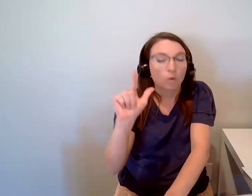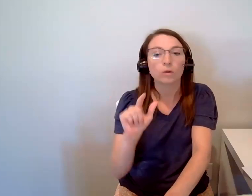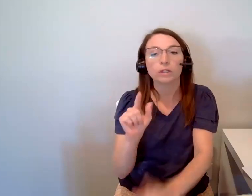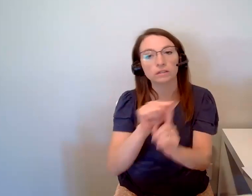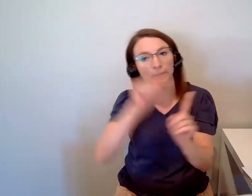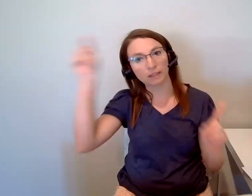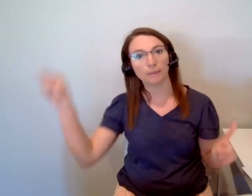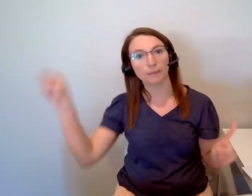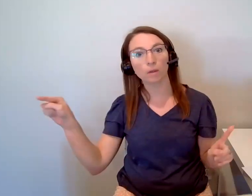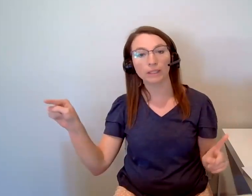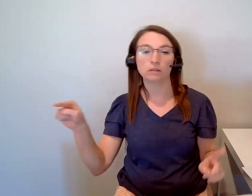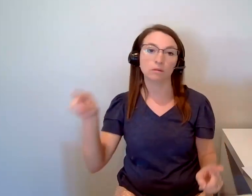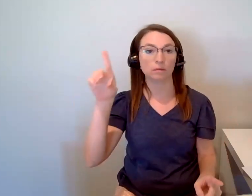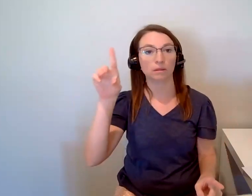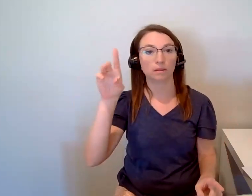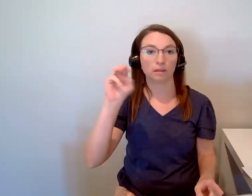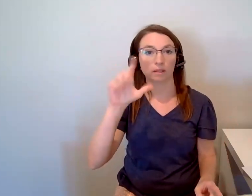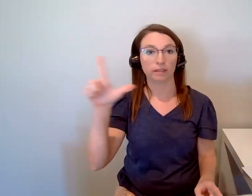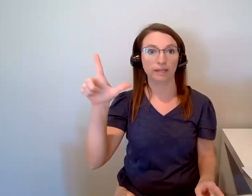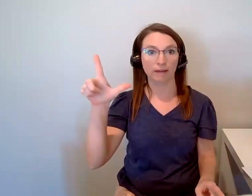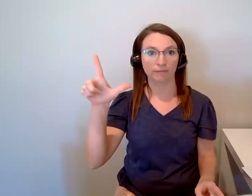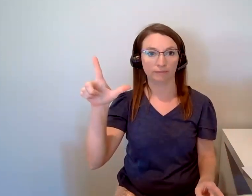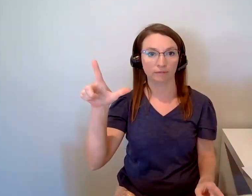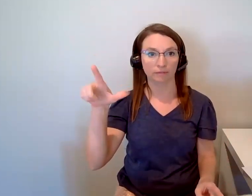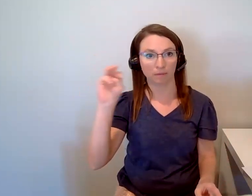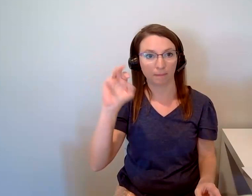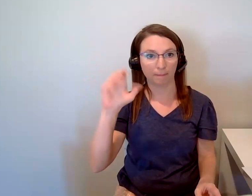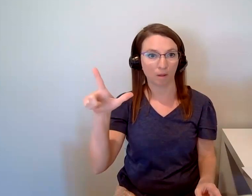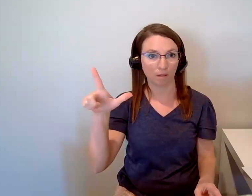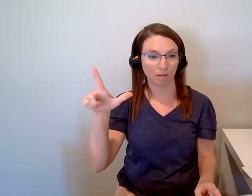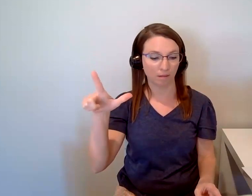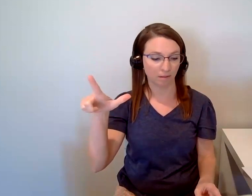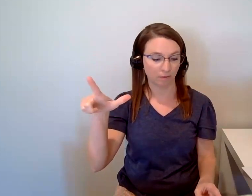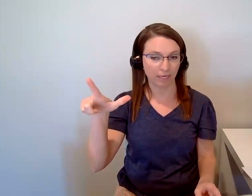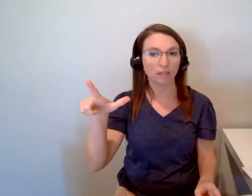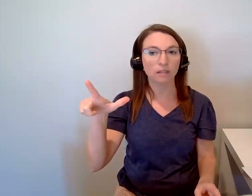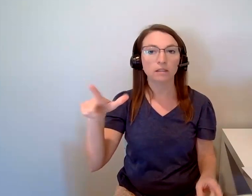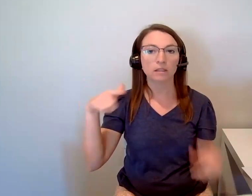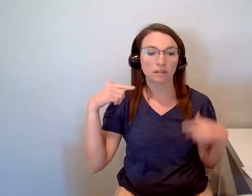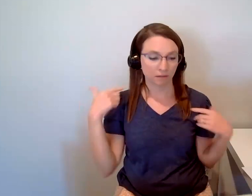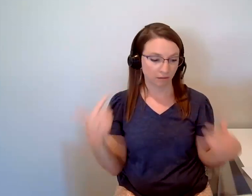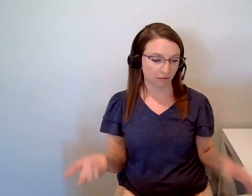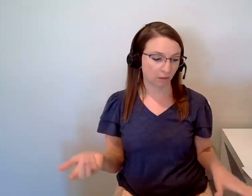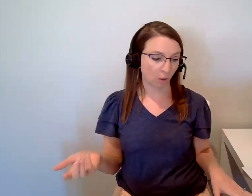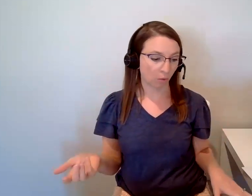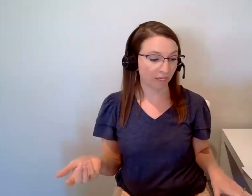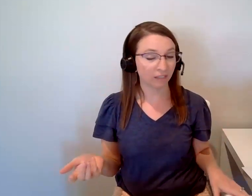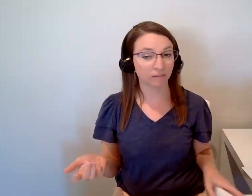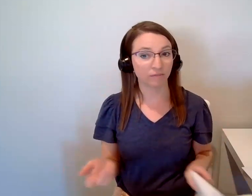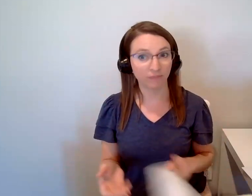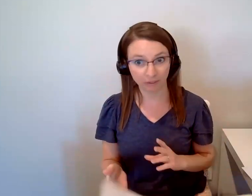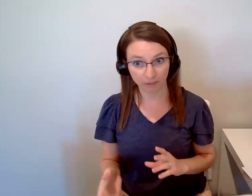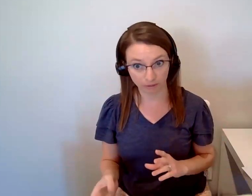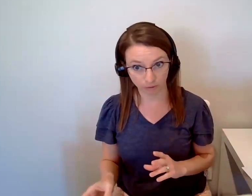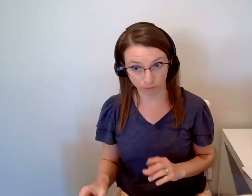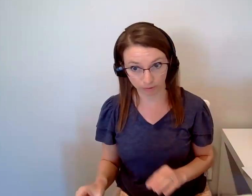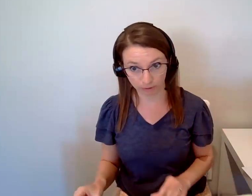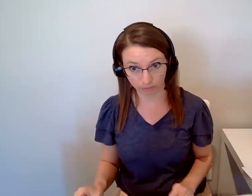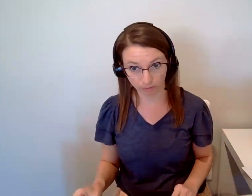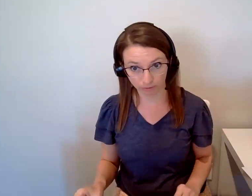or you can speed it up all the way to deaf. Okay. So that is a very good tool to use.